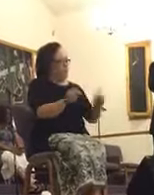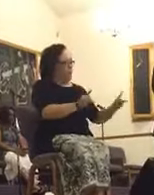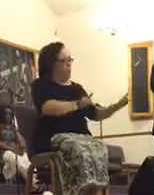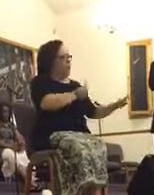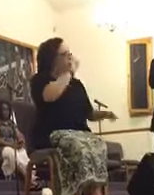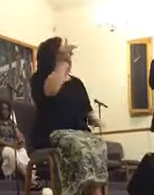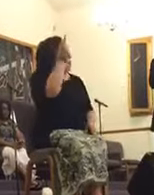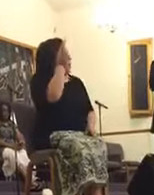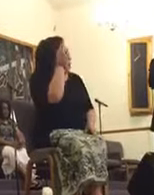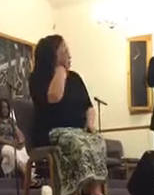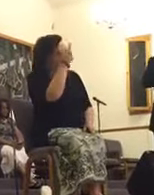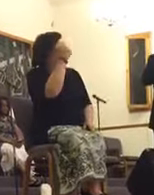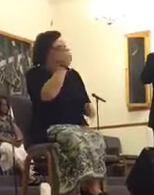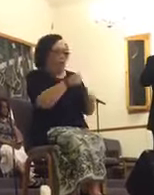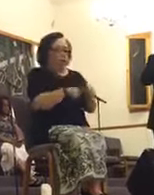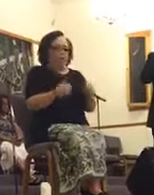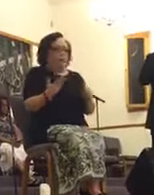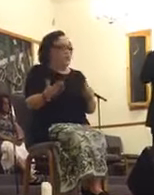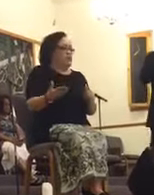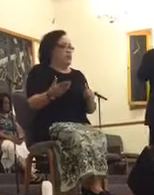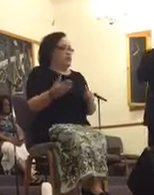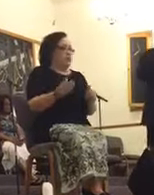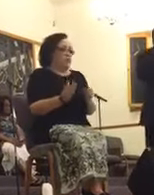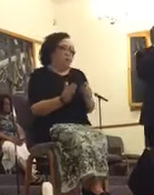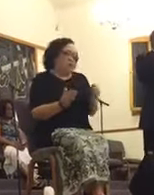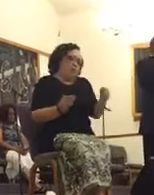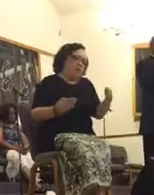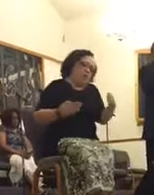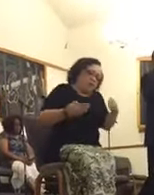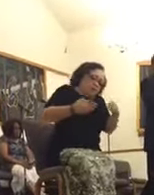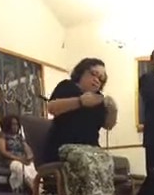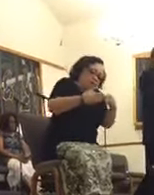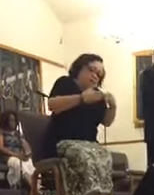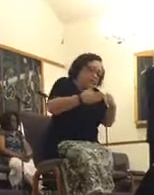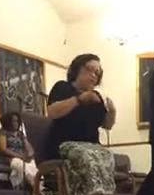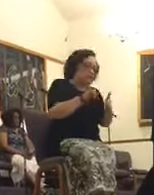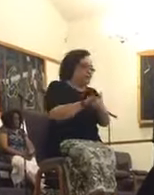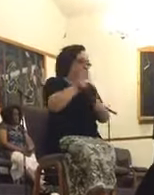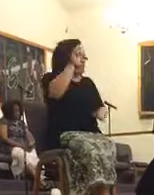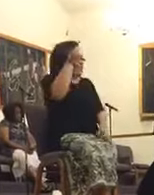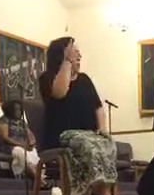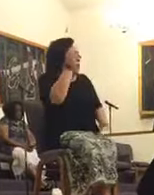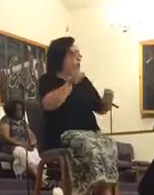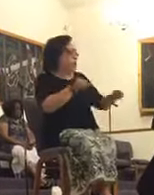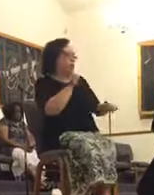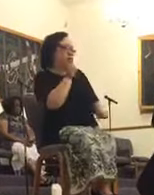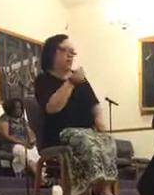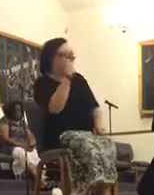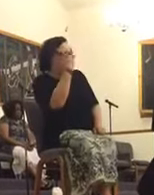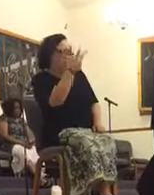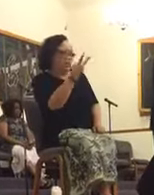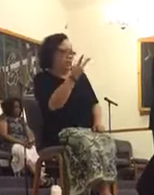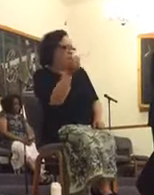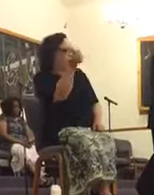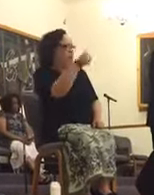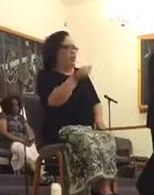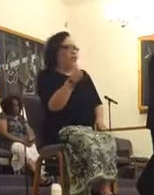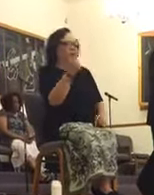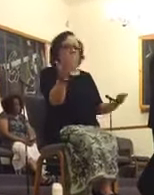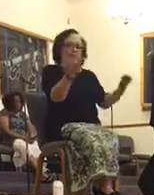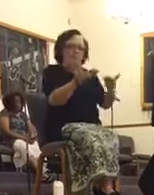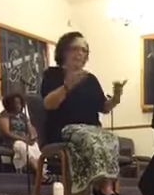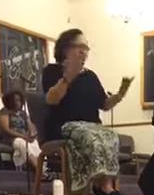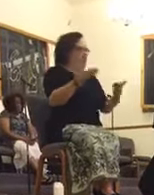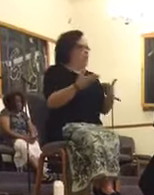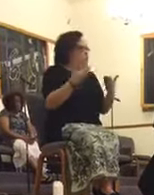corner that he could not see. Yeah. Anybody here glad for the Holy Ghost today? Yeah. How many know that the Holy Ghost